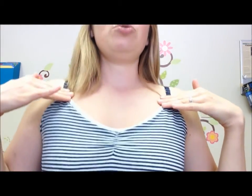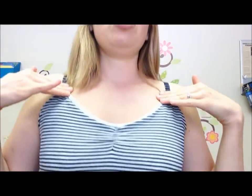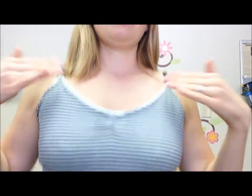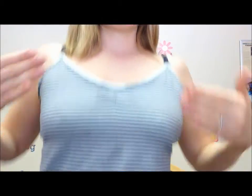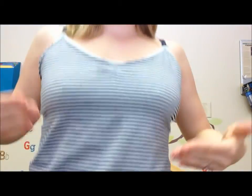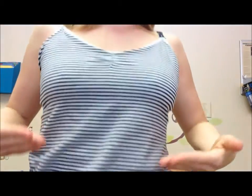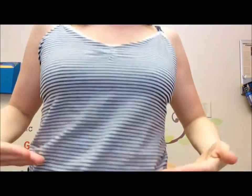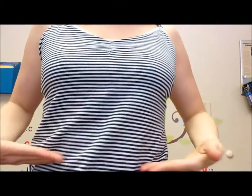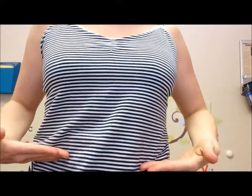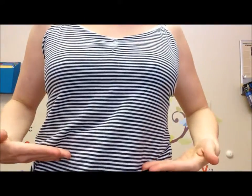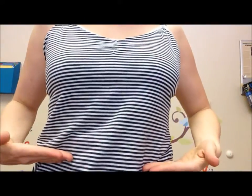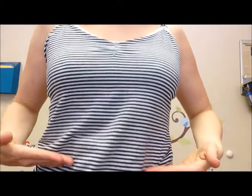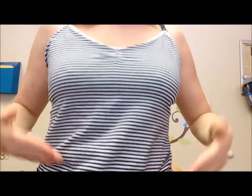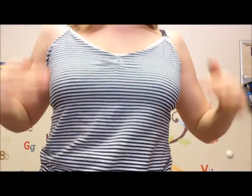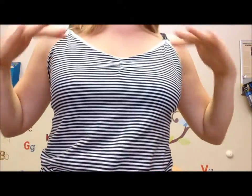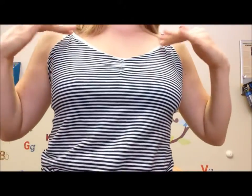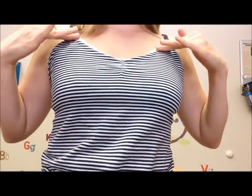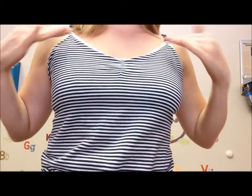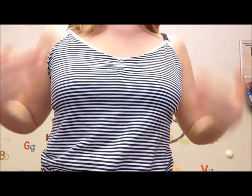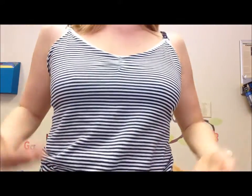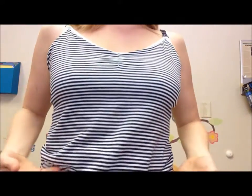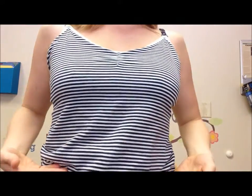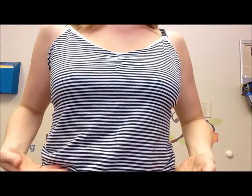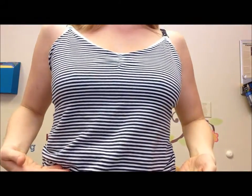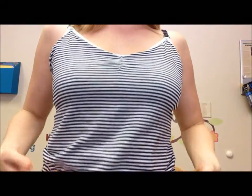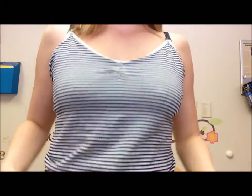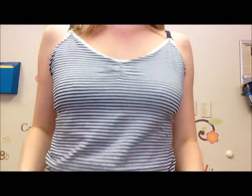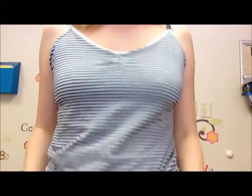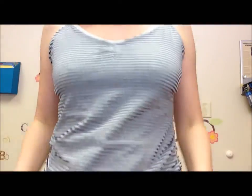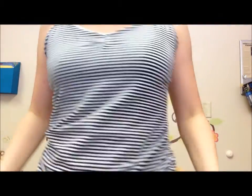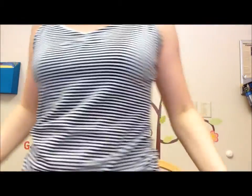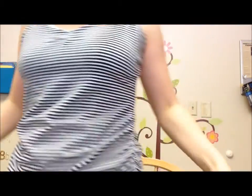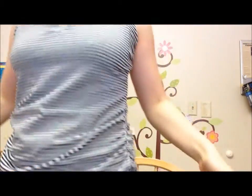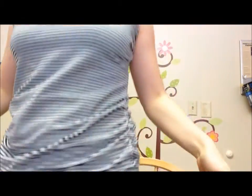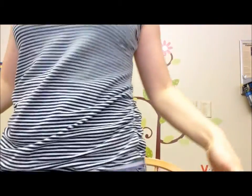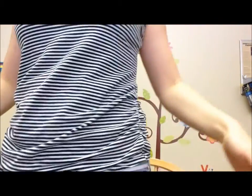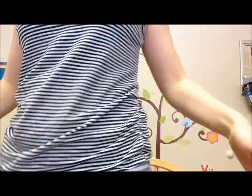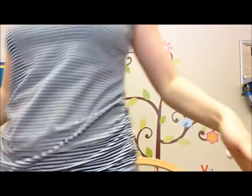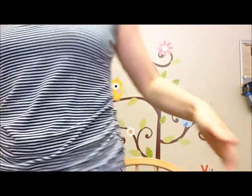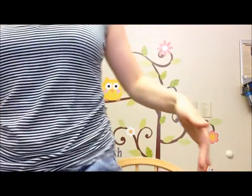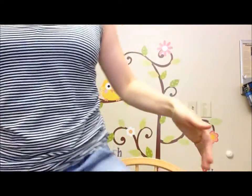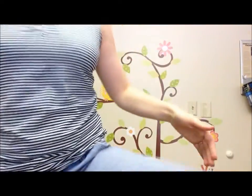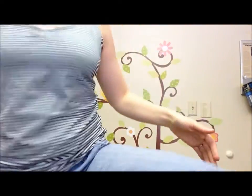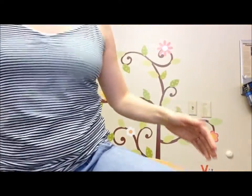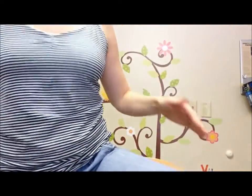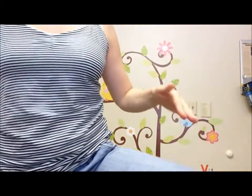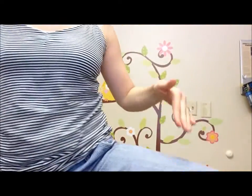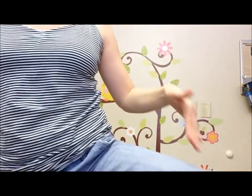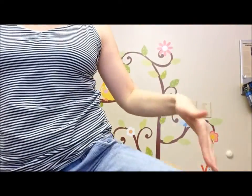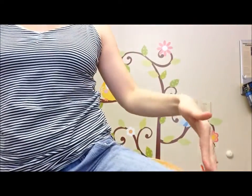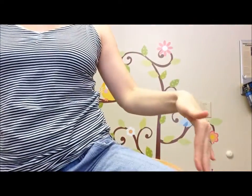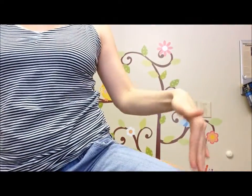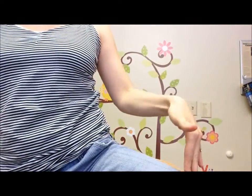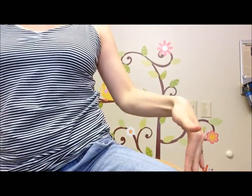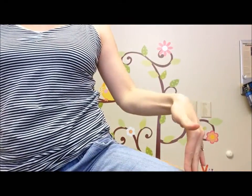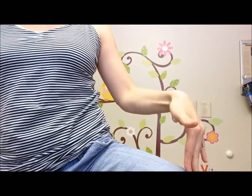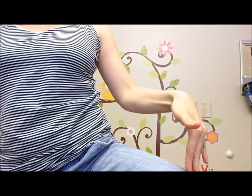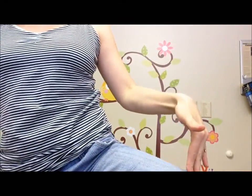start here and move your hands down. Shirt. And then there's pants. Woo, let's see if you can see that. So you're going to start with your hands down